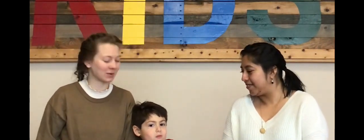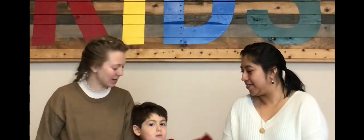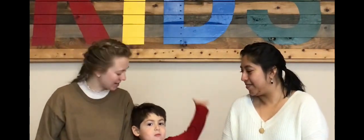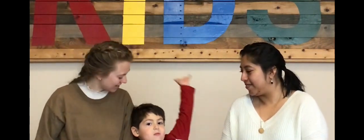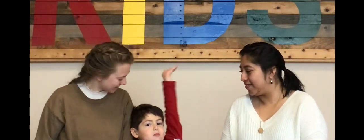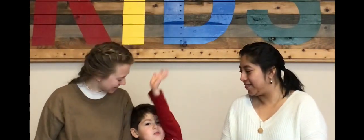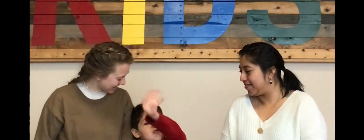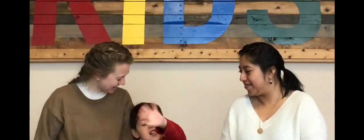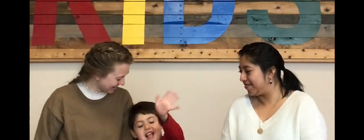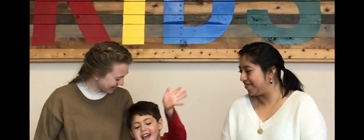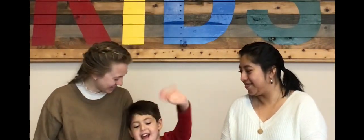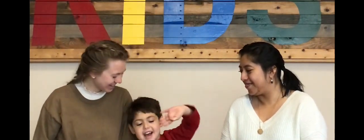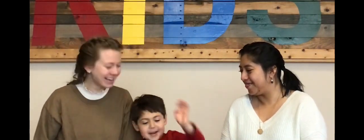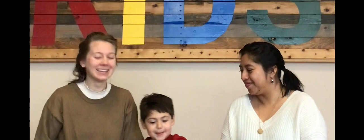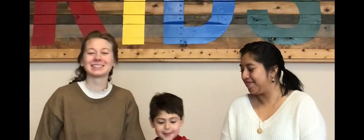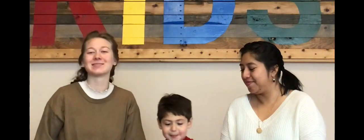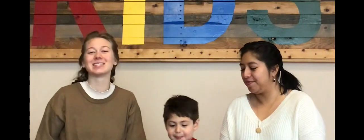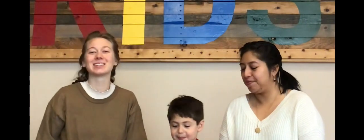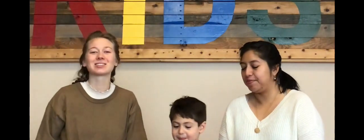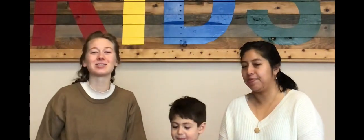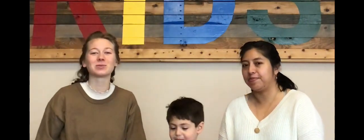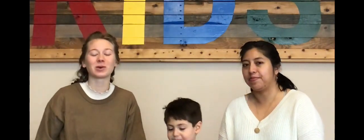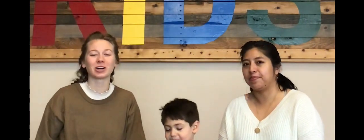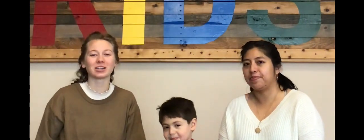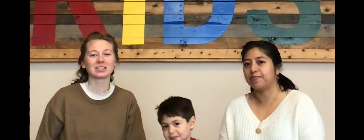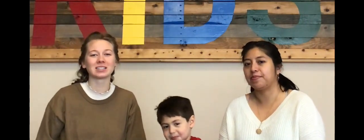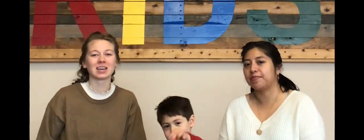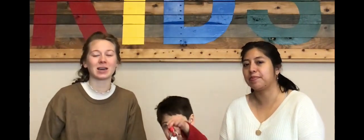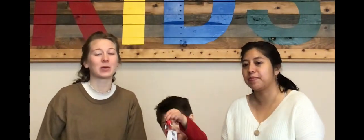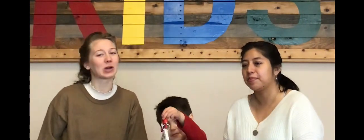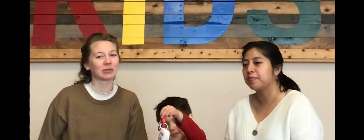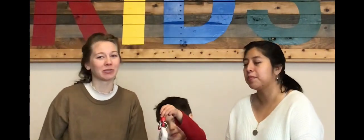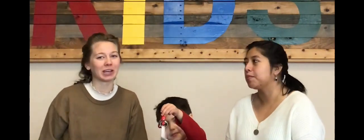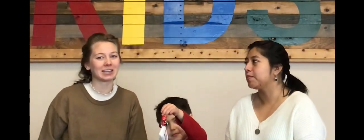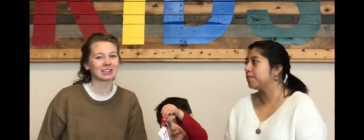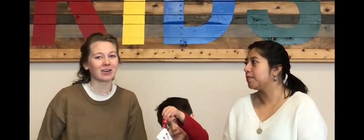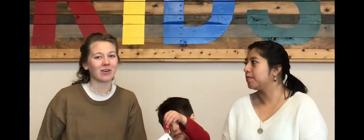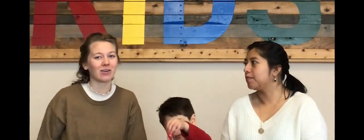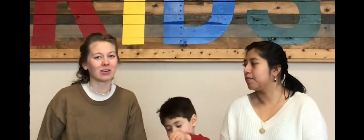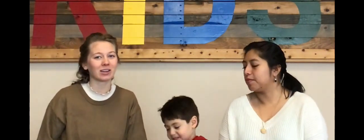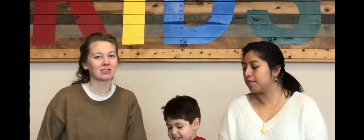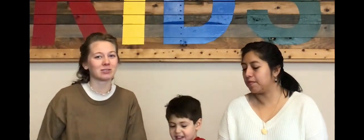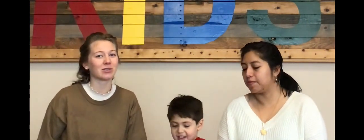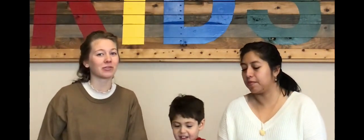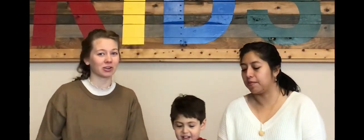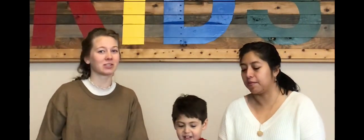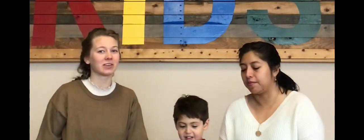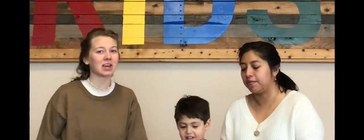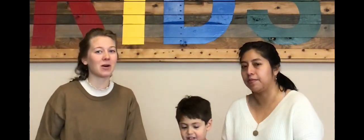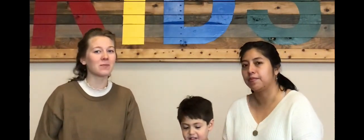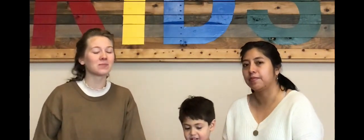doing some additional words that we couldn't fit all into the first video.